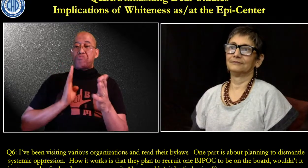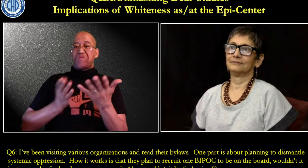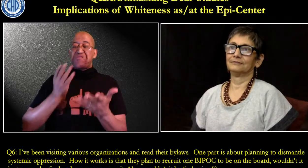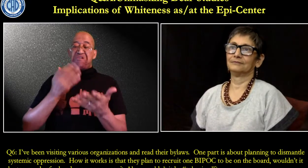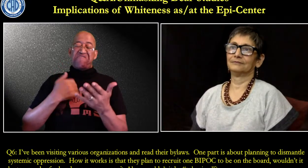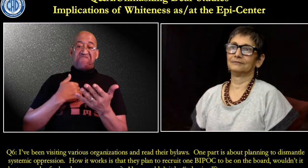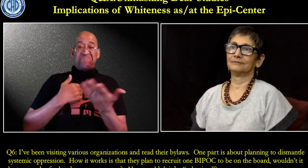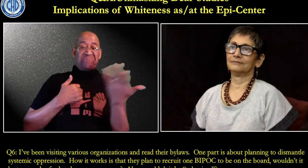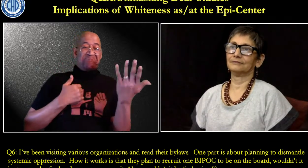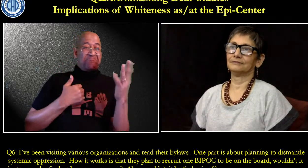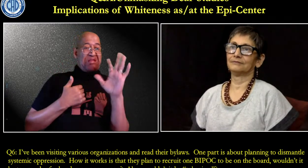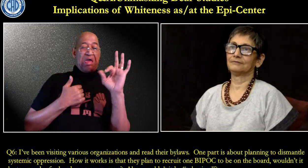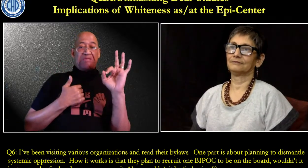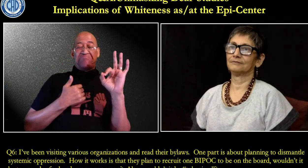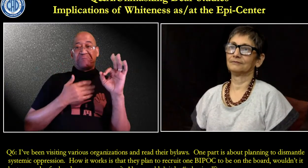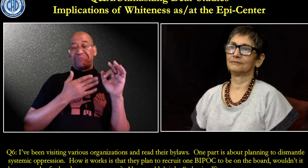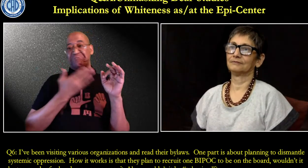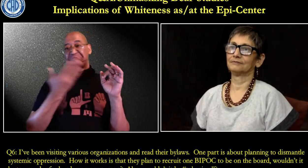Let me give you an example.